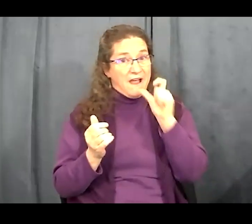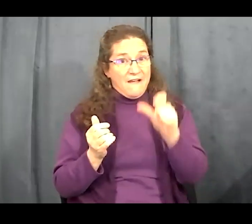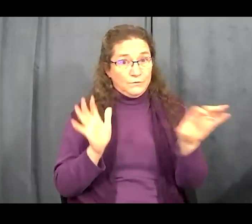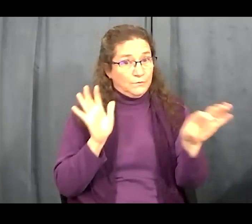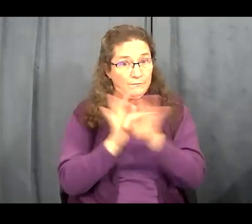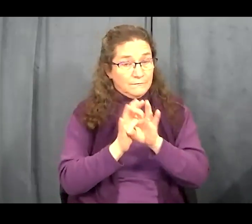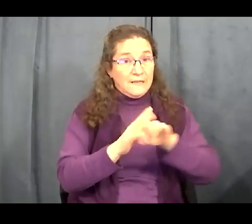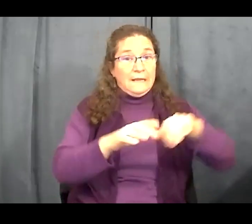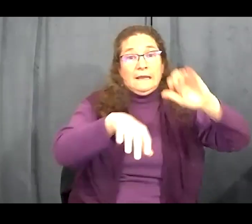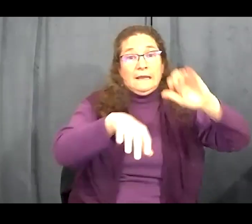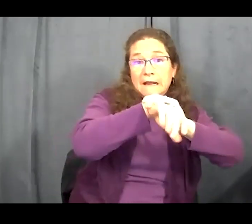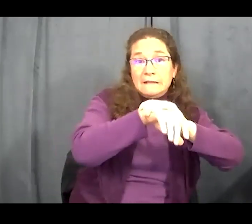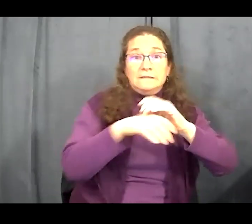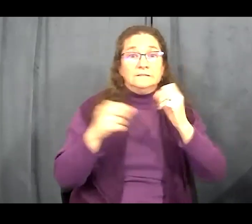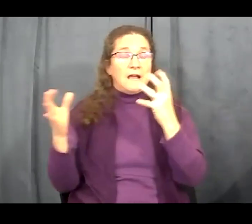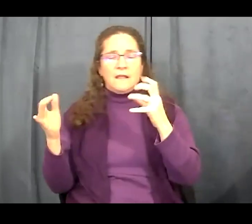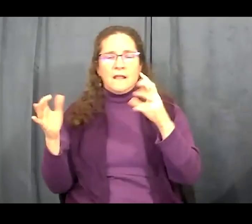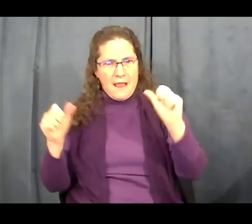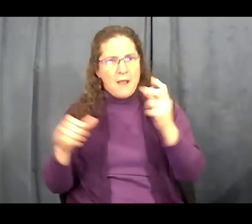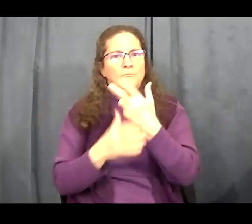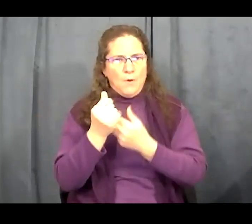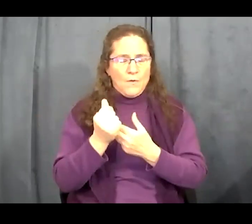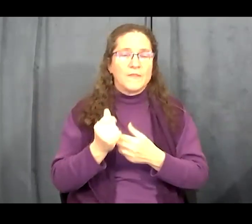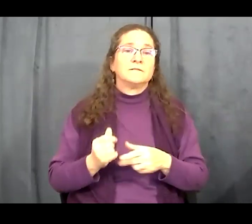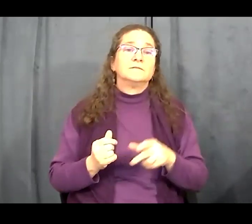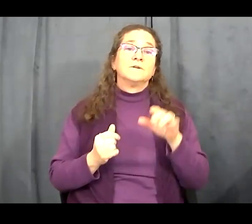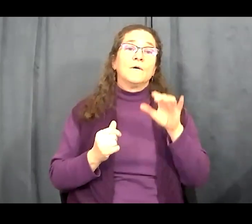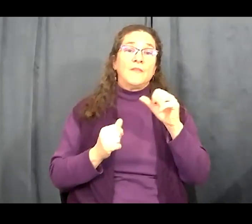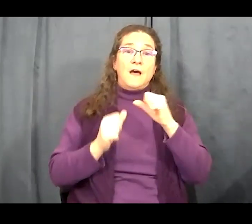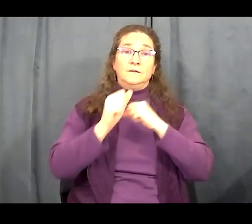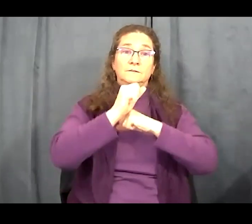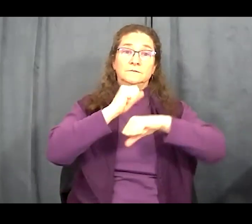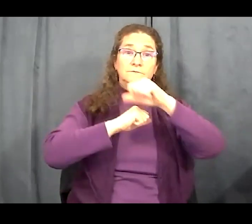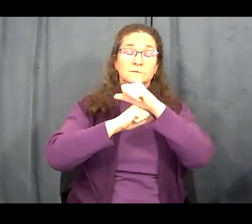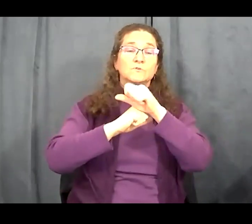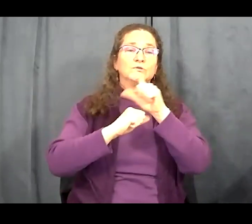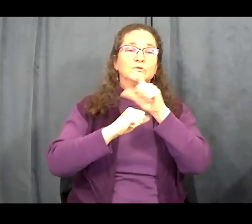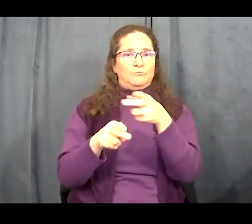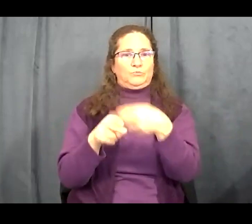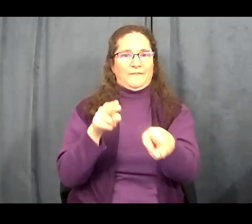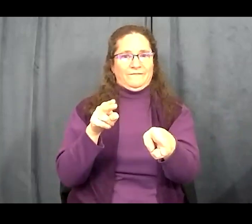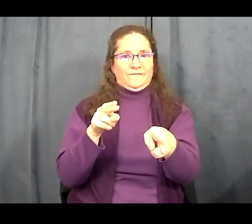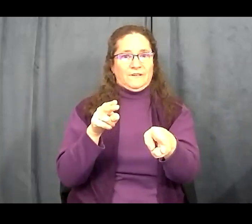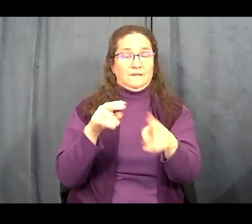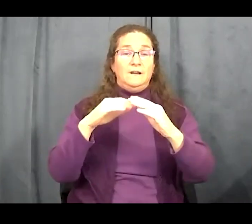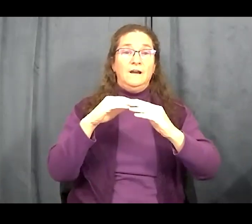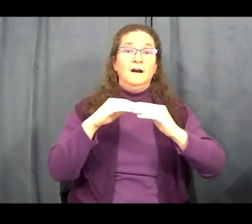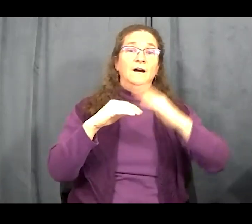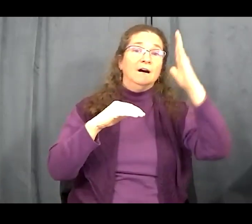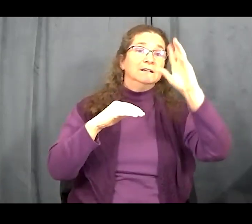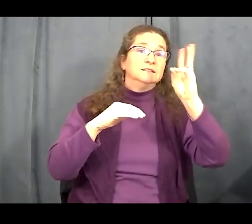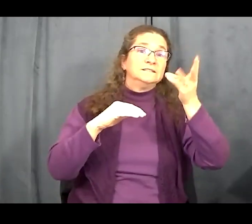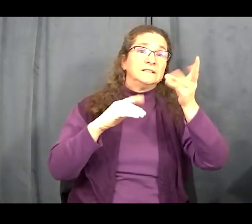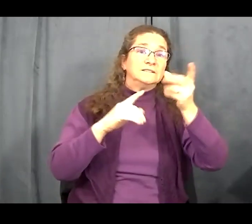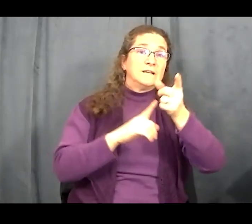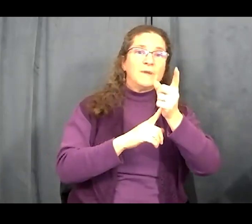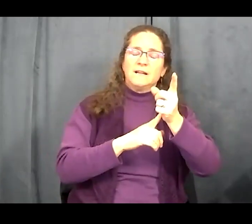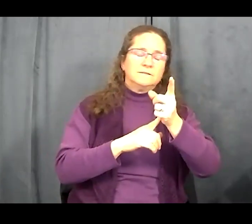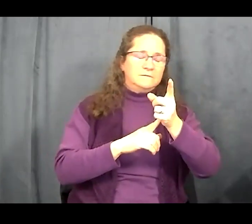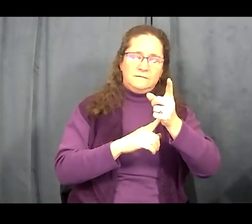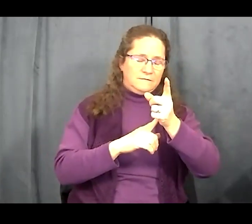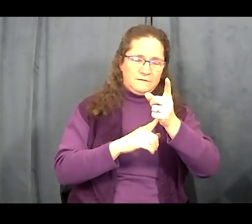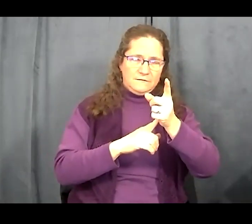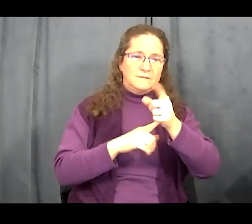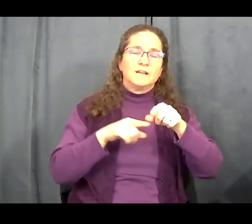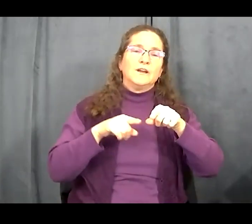English. You want to keep the sessions brief. They should not exceed 60 minutes, and even within that I'll be hitting different targets within that lesson so that way they're